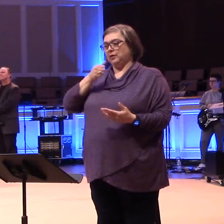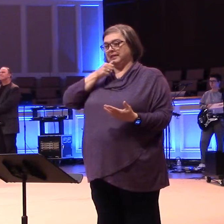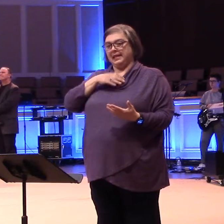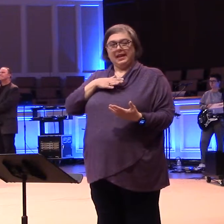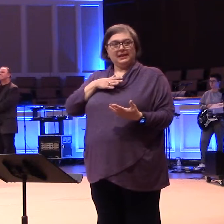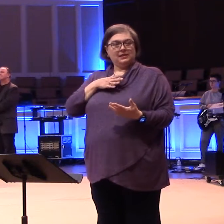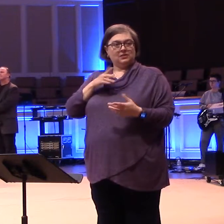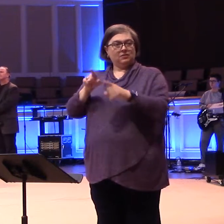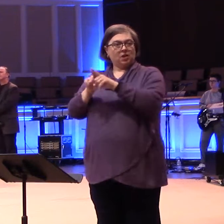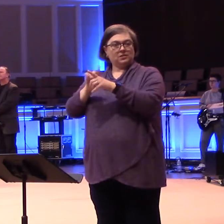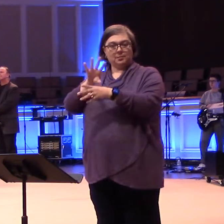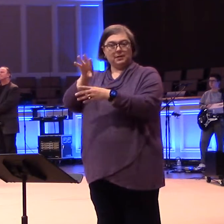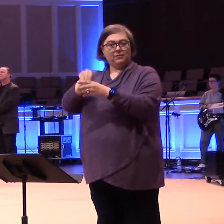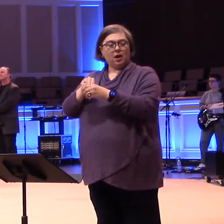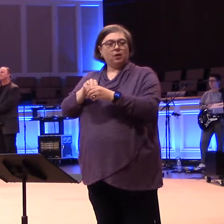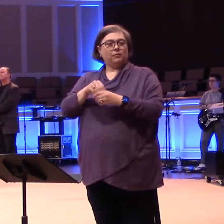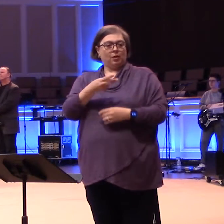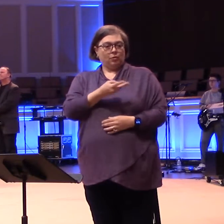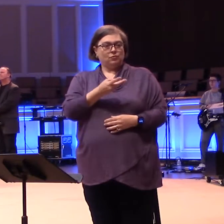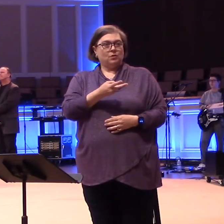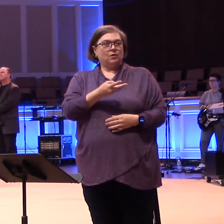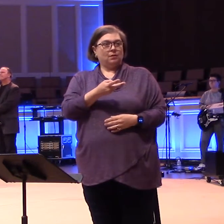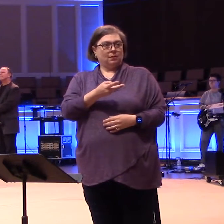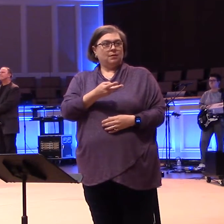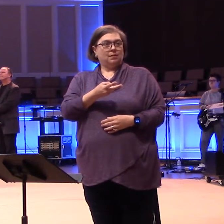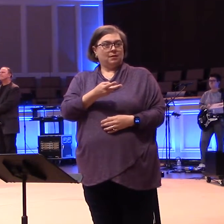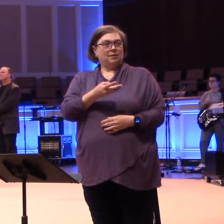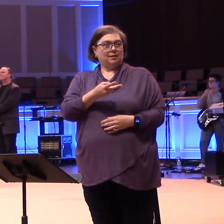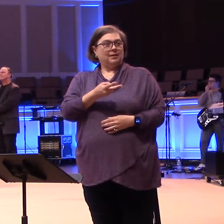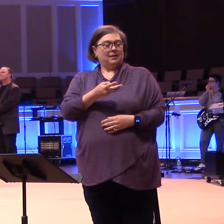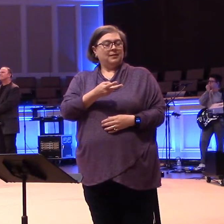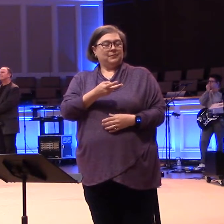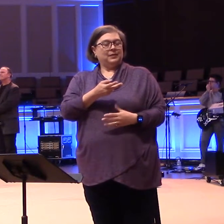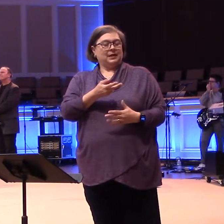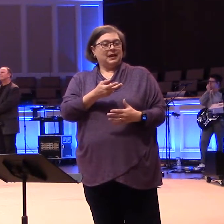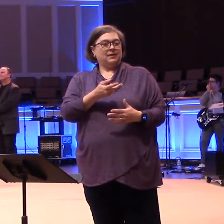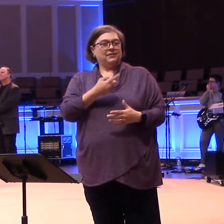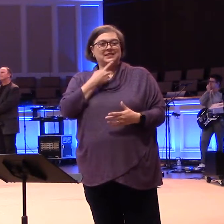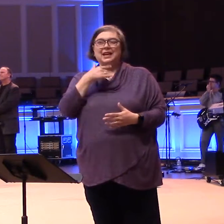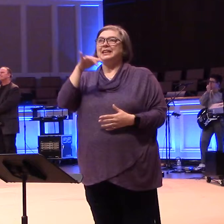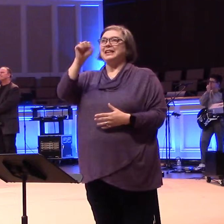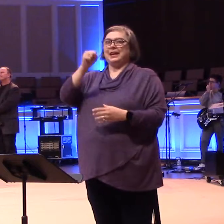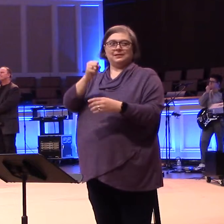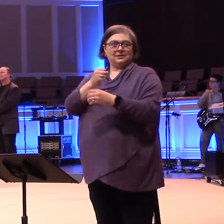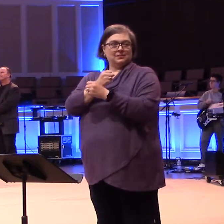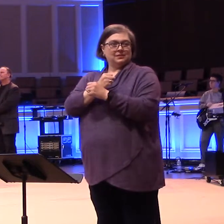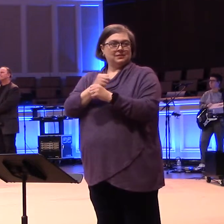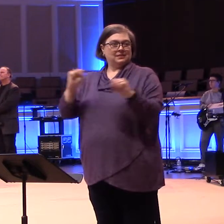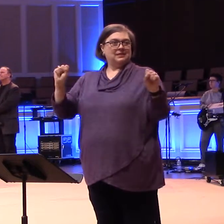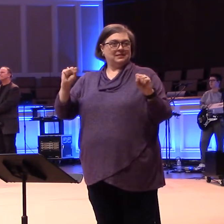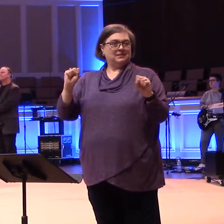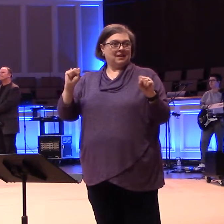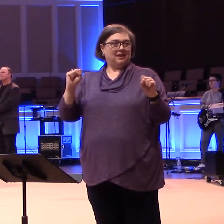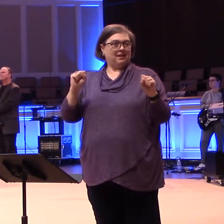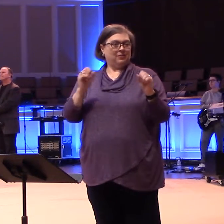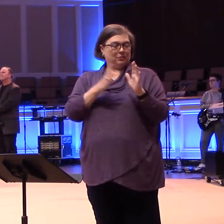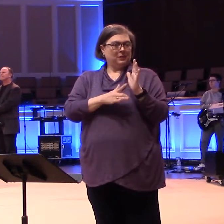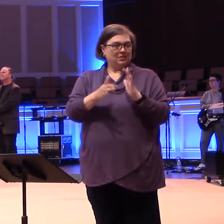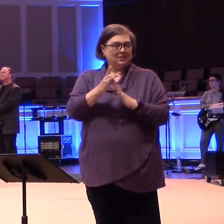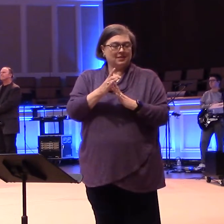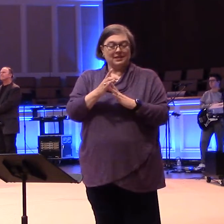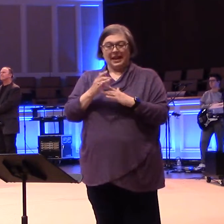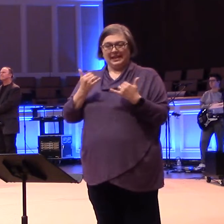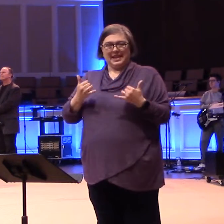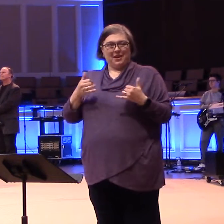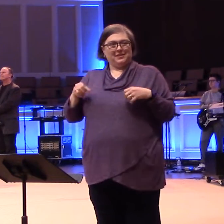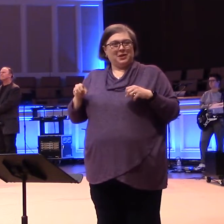ministry have said yes to Jesus. And it's Shane's opportunity as a minister of the gospel of Jesus Christ to baptize them